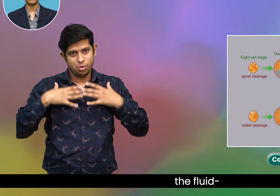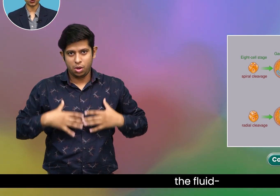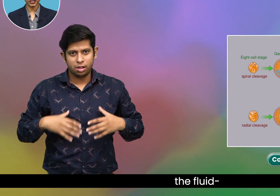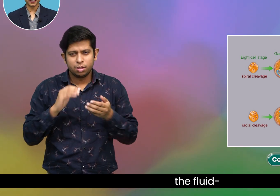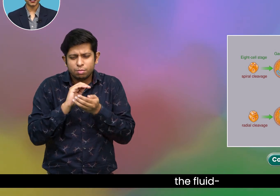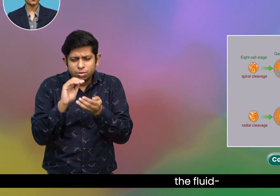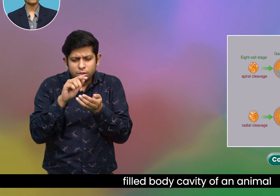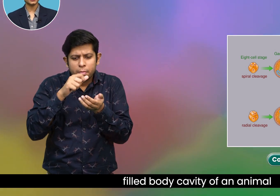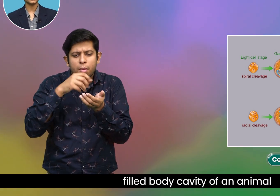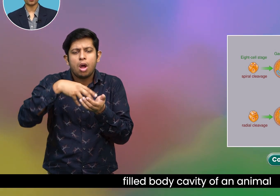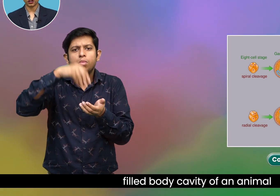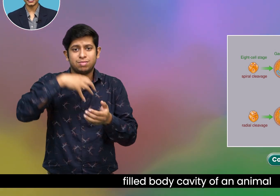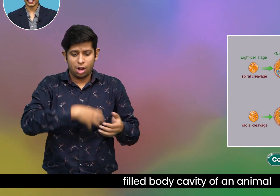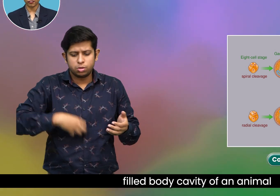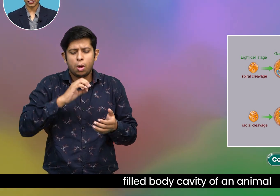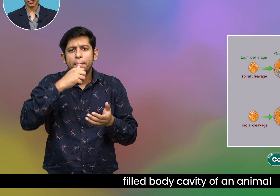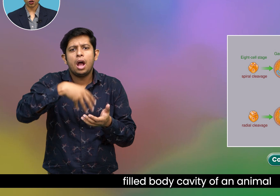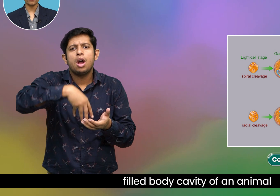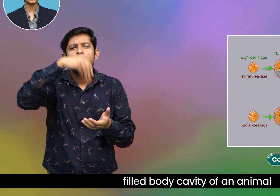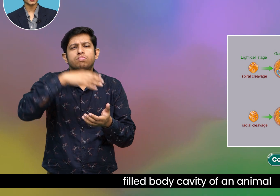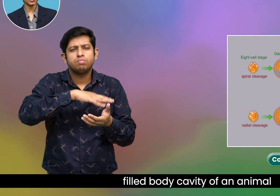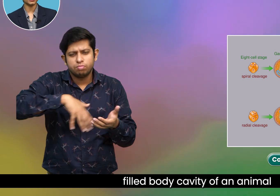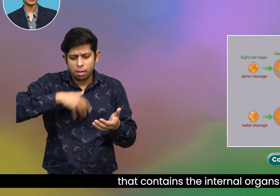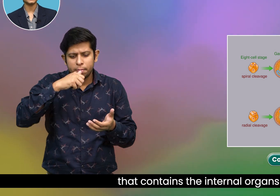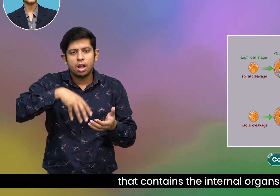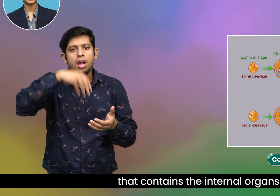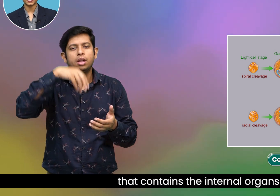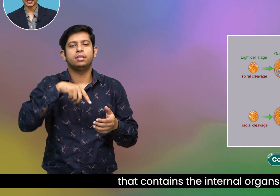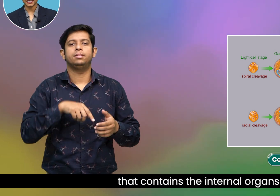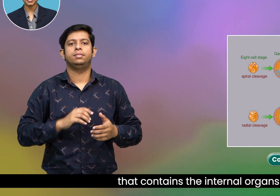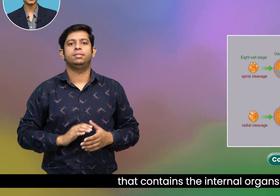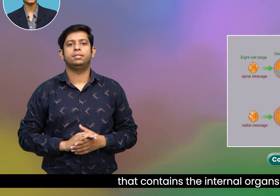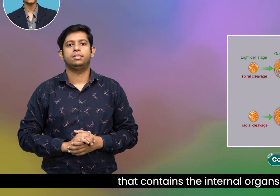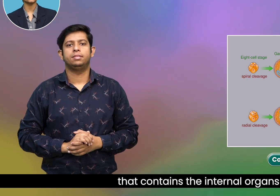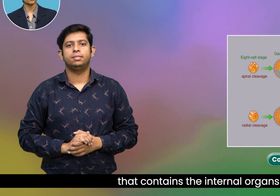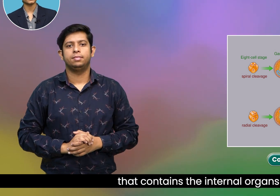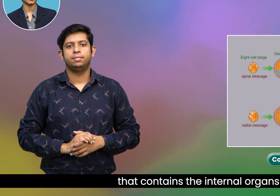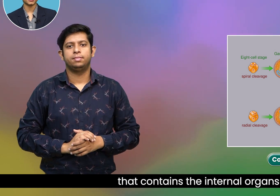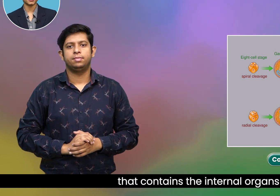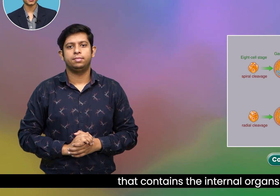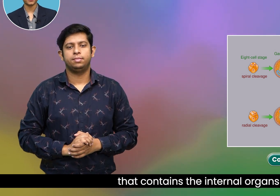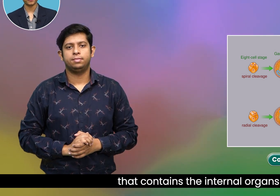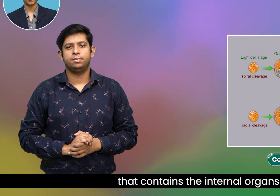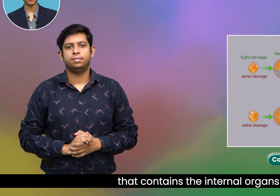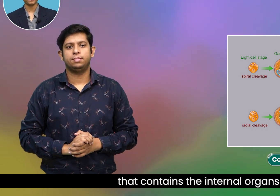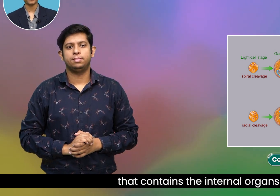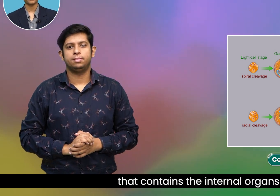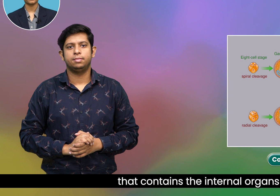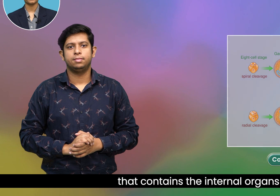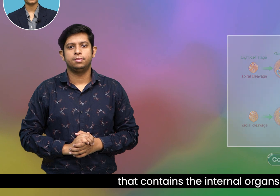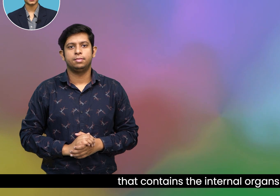The fluid-filled body cavity of an animal that contains the internal organs.